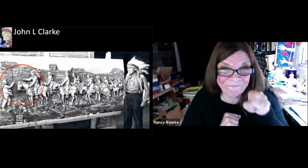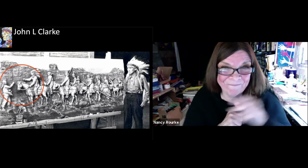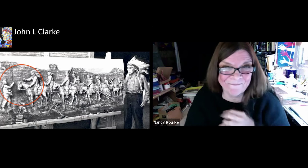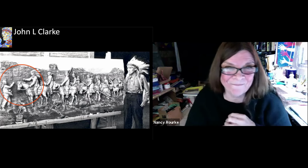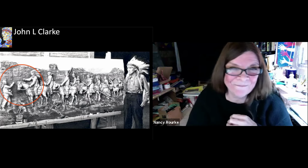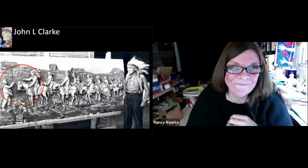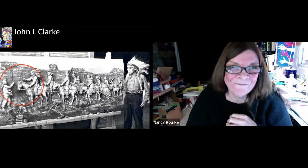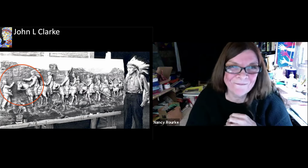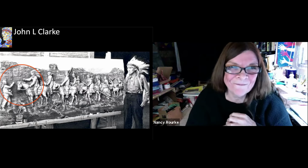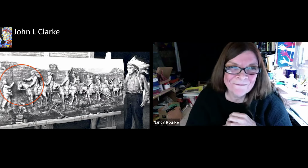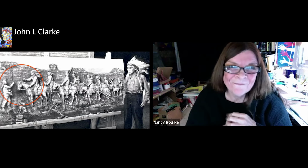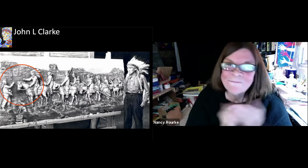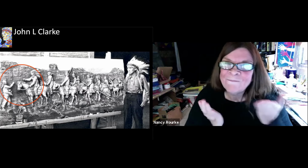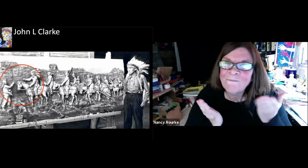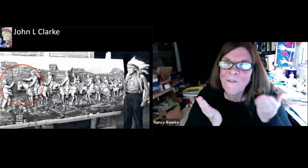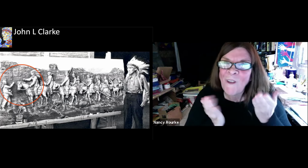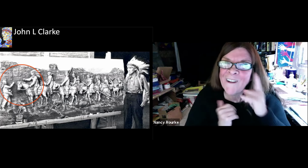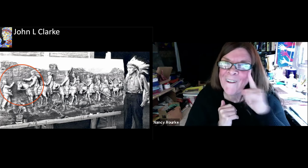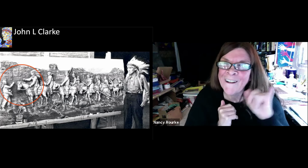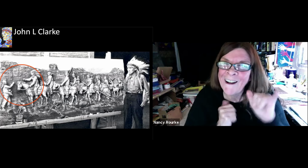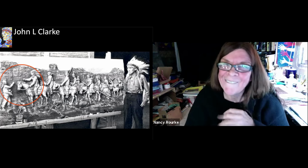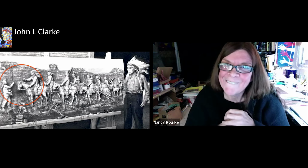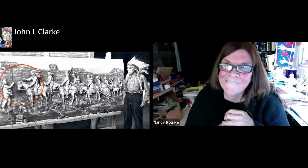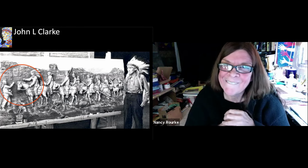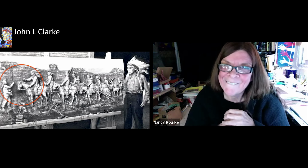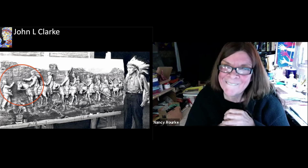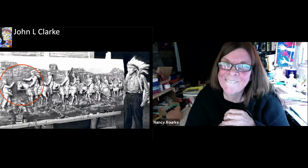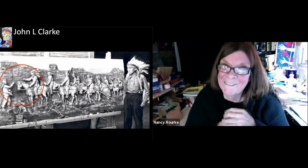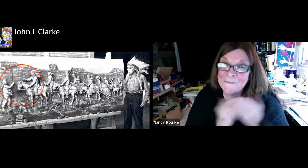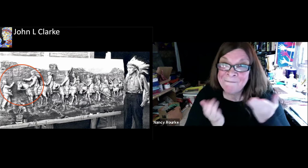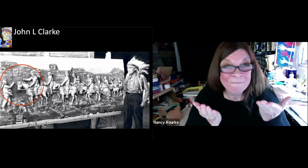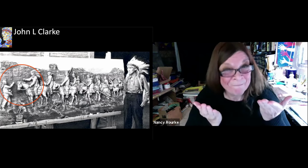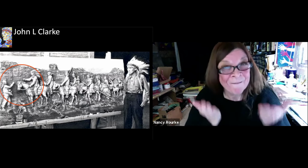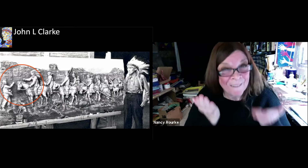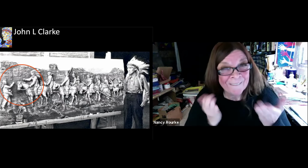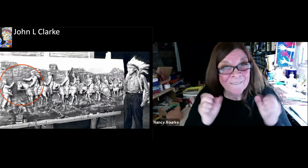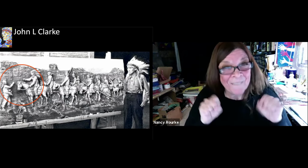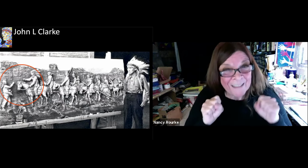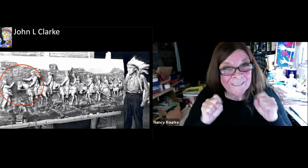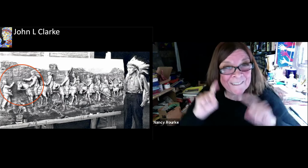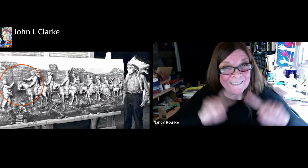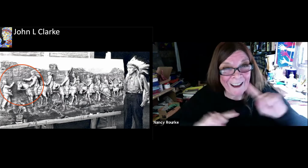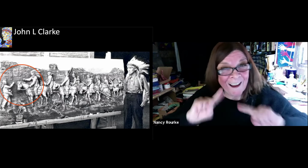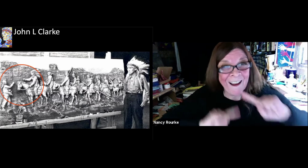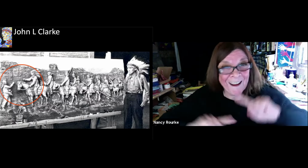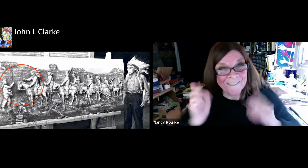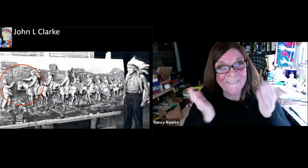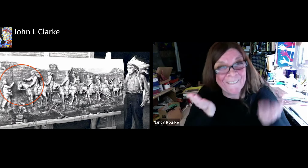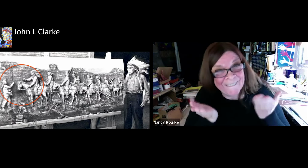Now again. Back to the red circle. I initially mentioned. What does that look like? What do you see in that image?